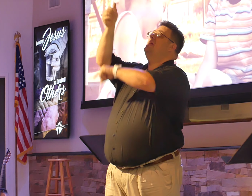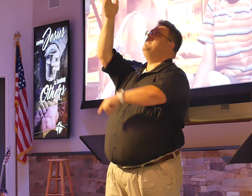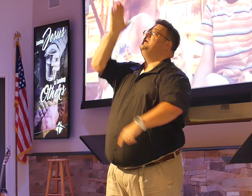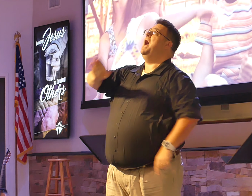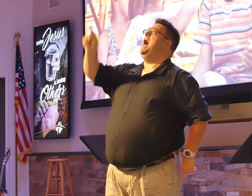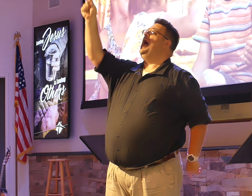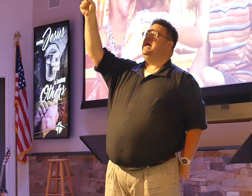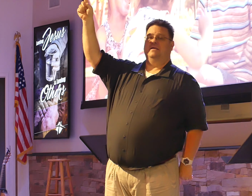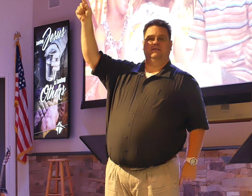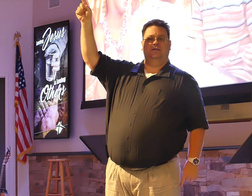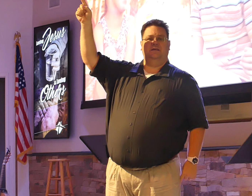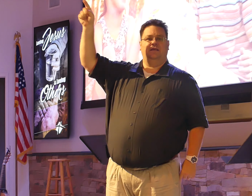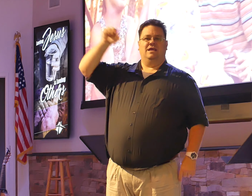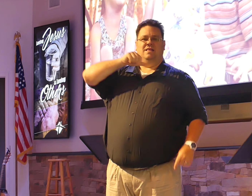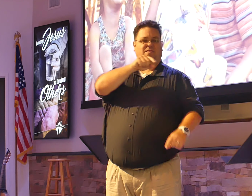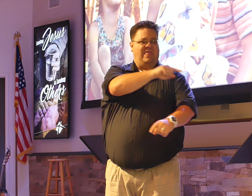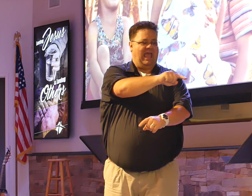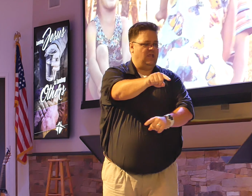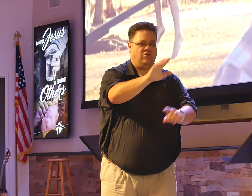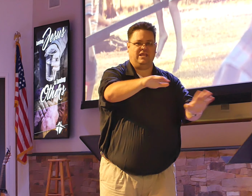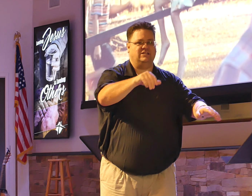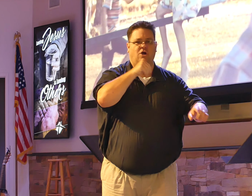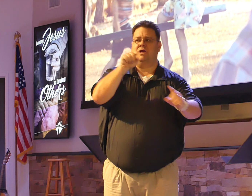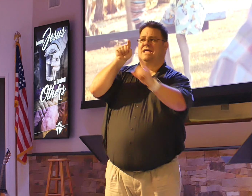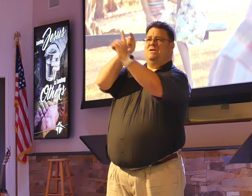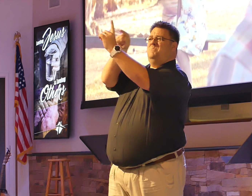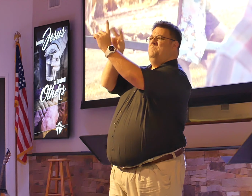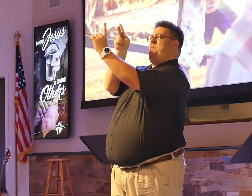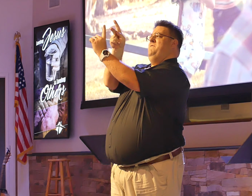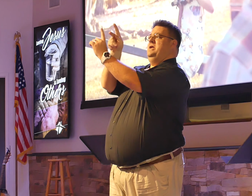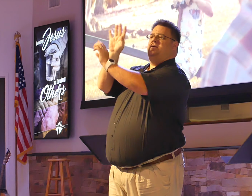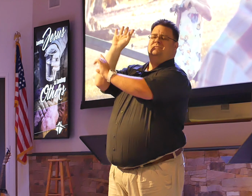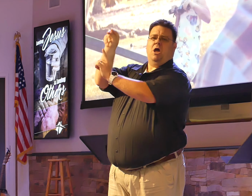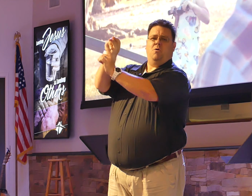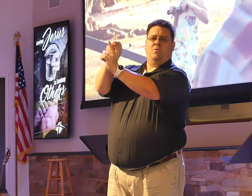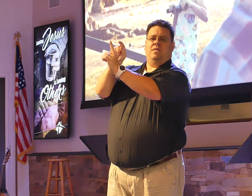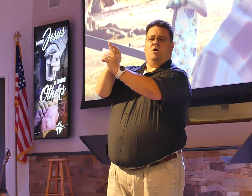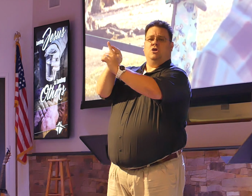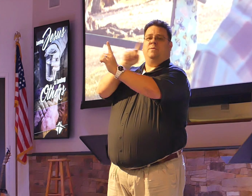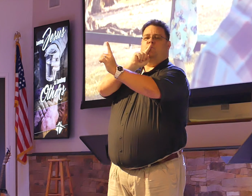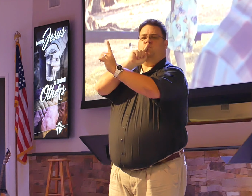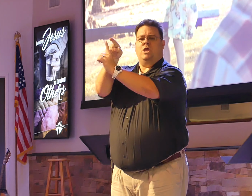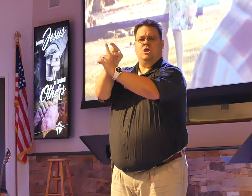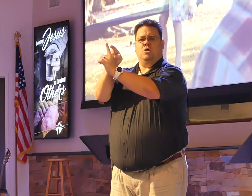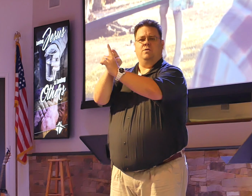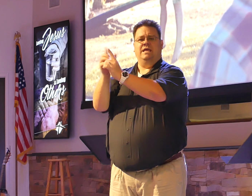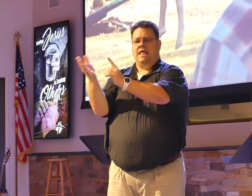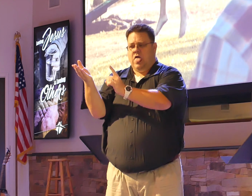don't need you to be perfect. They just need you to be authentic and offer them Jesus anyway.